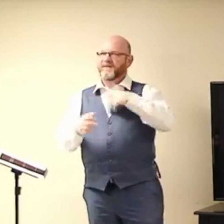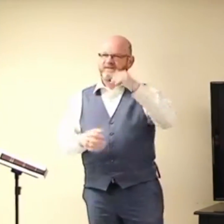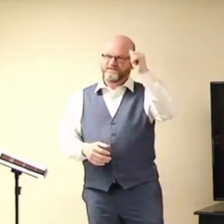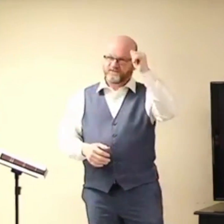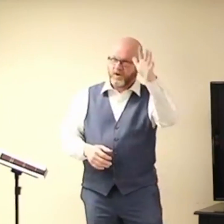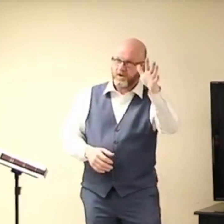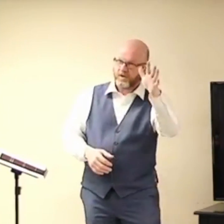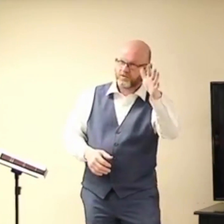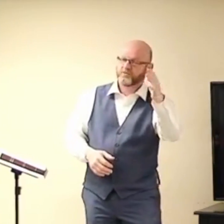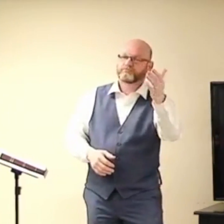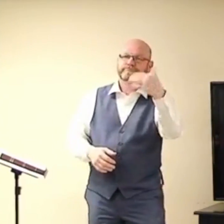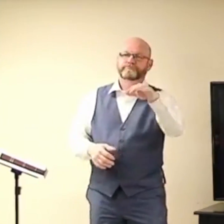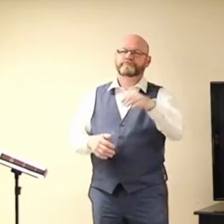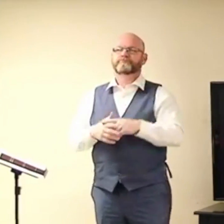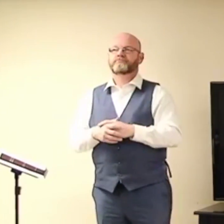Father.